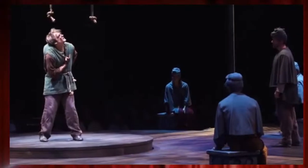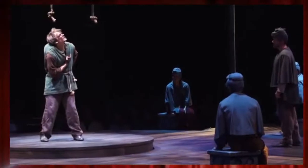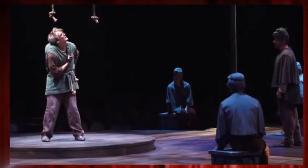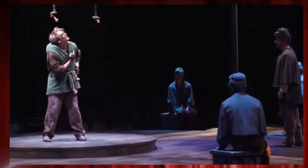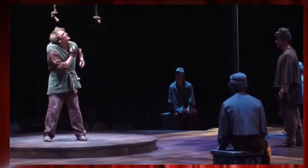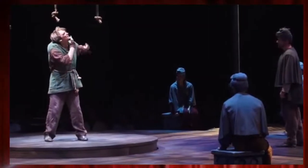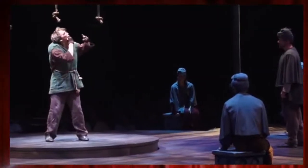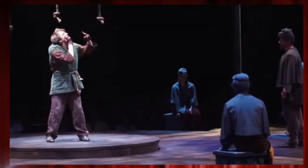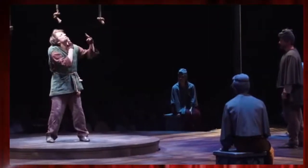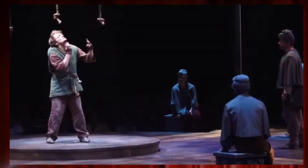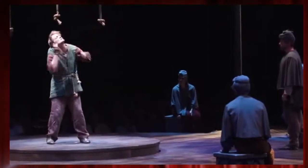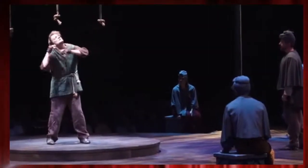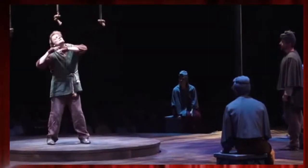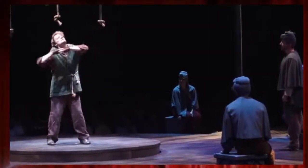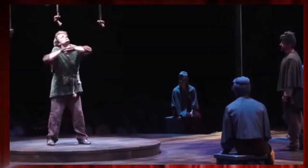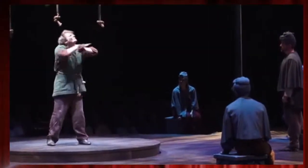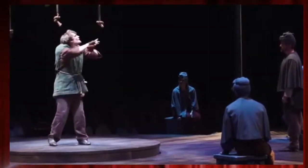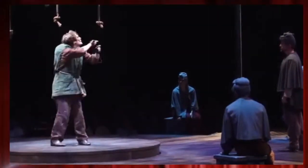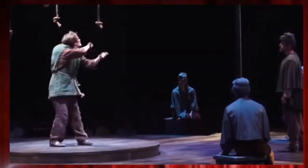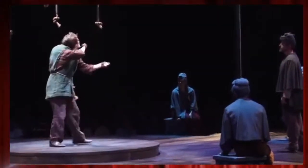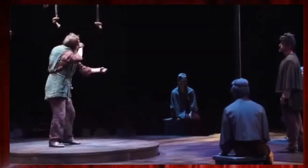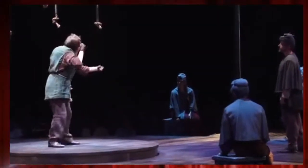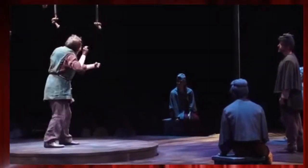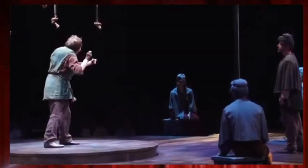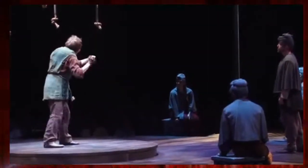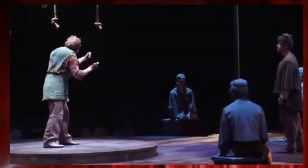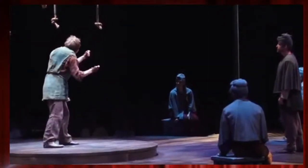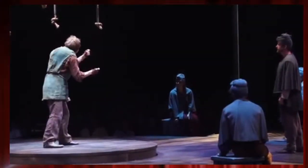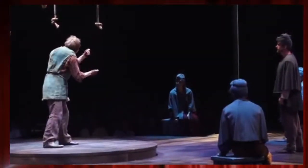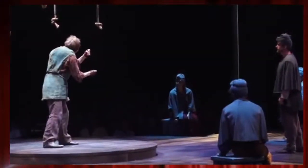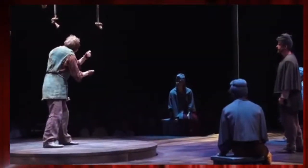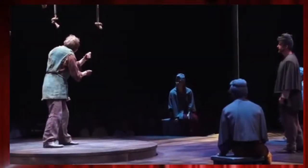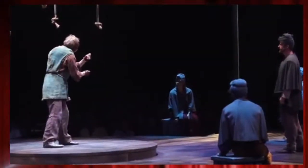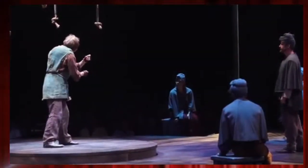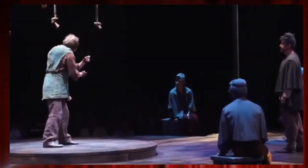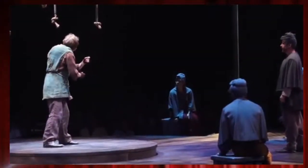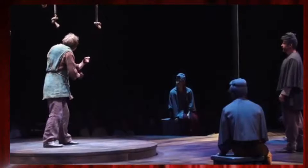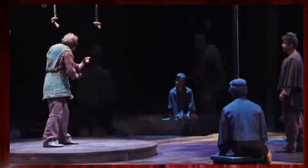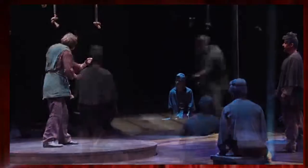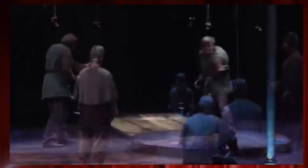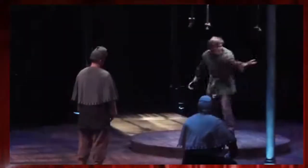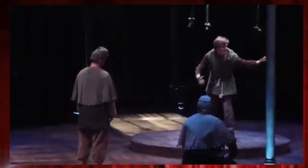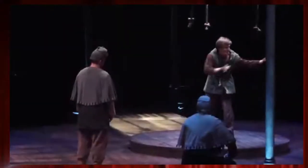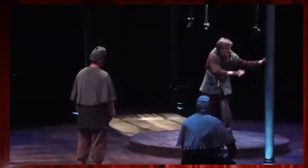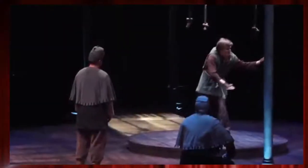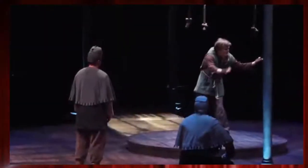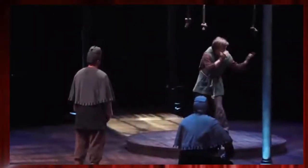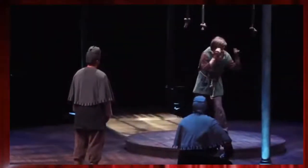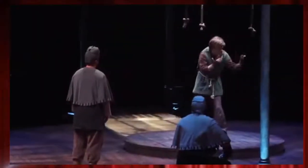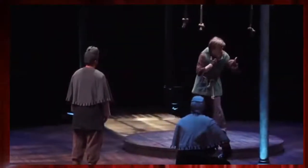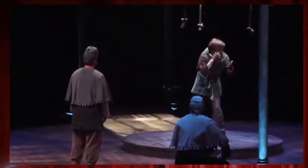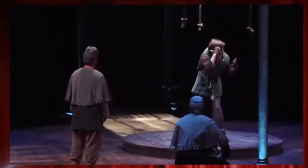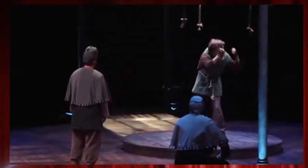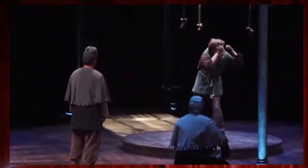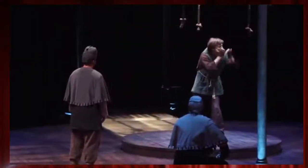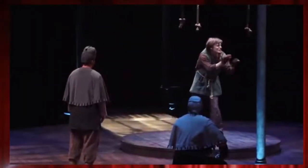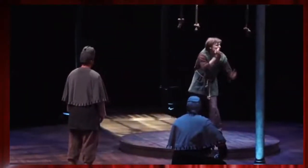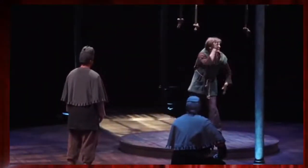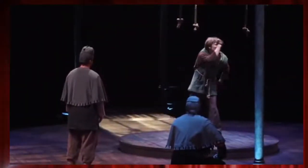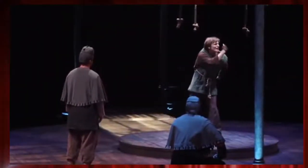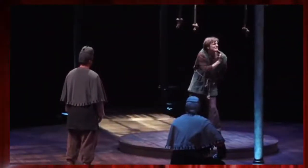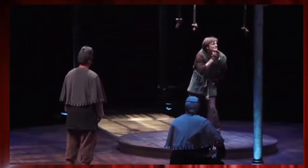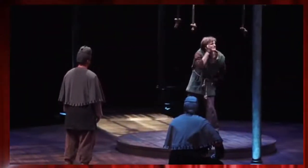here alone, hungry for the histories they show me. All my life I memorize